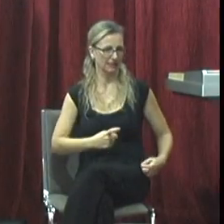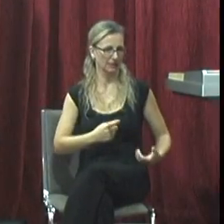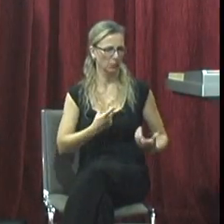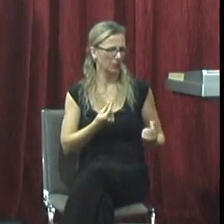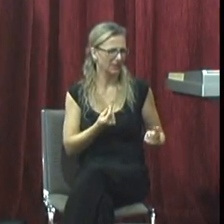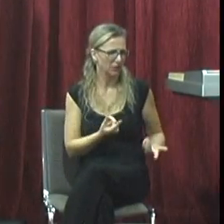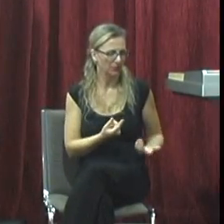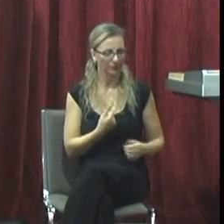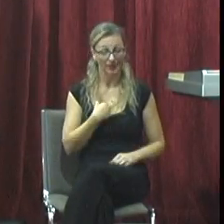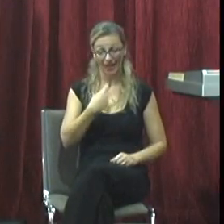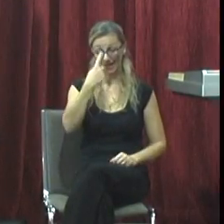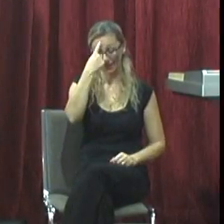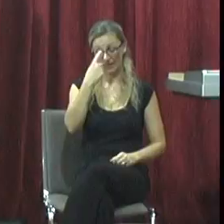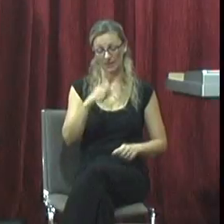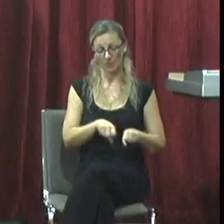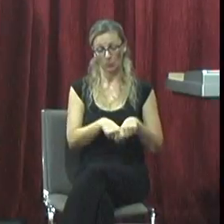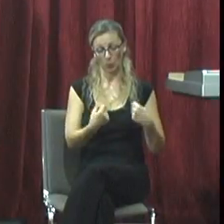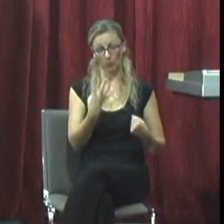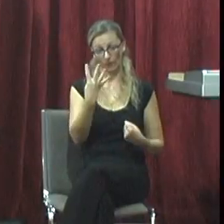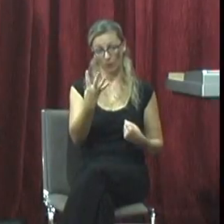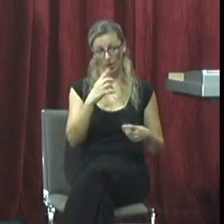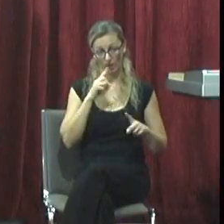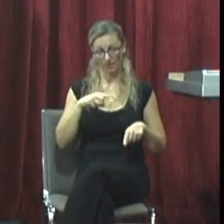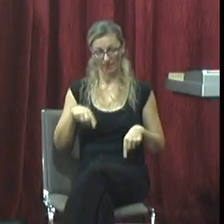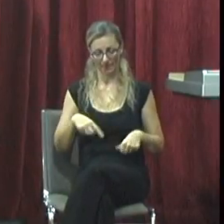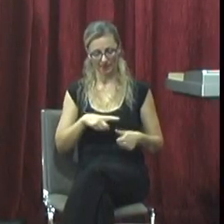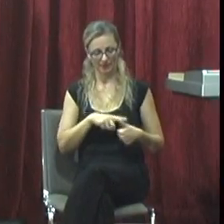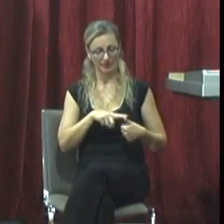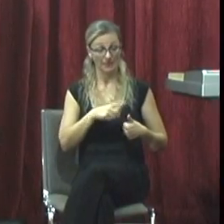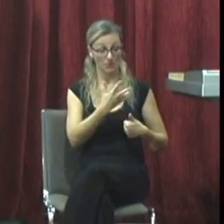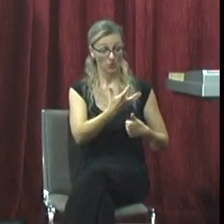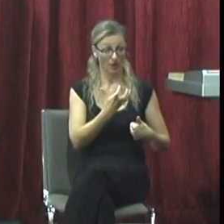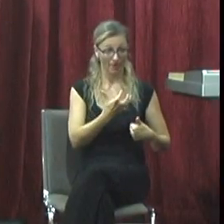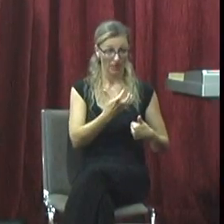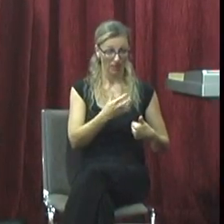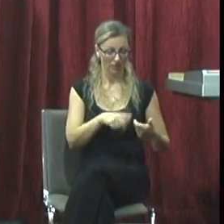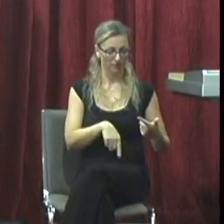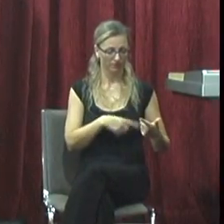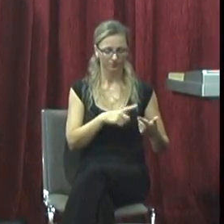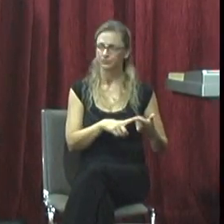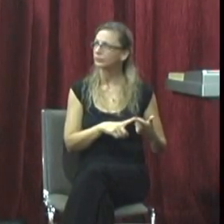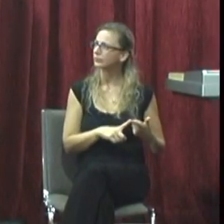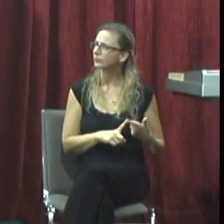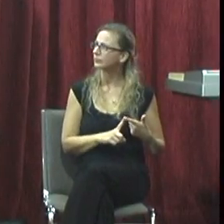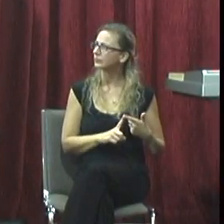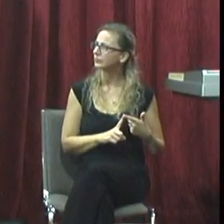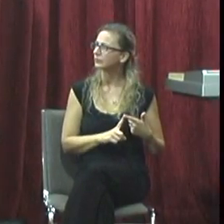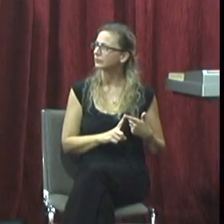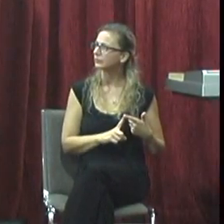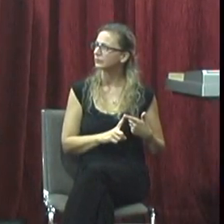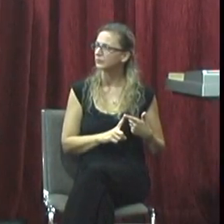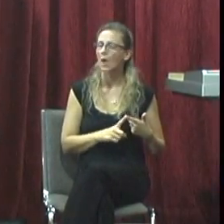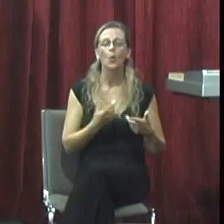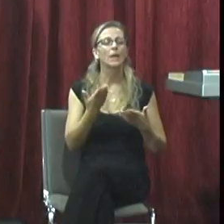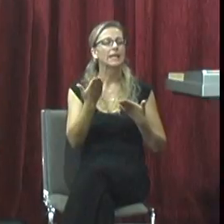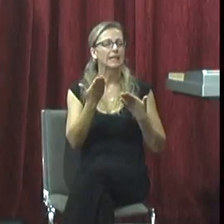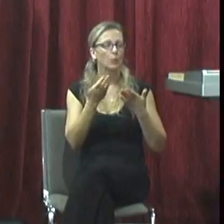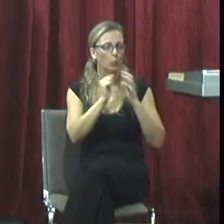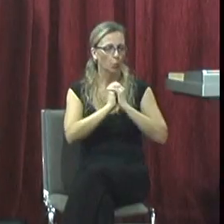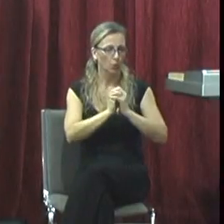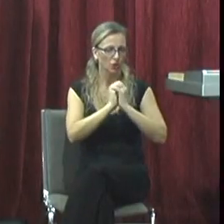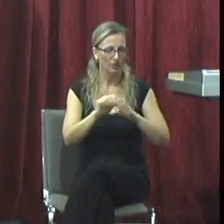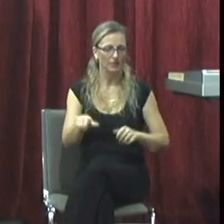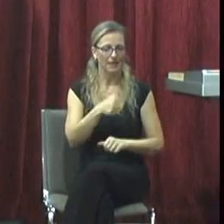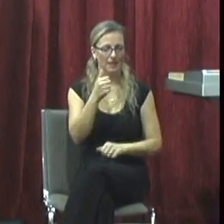four of the Ten Commandments. He coveted. He served an idol. And you might say, why did he serve an idol? Well, he served the idol